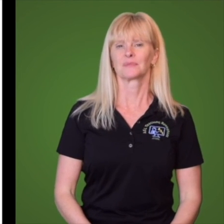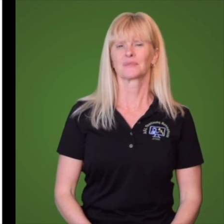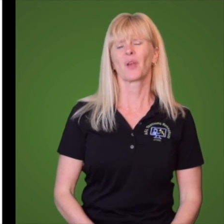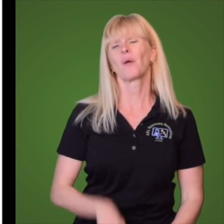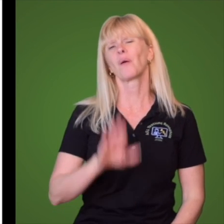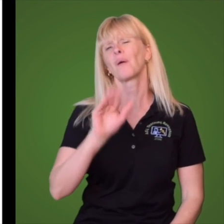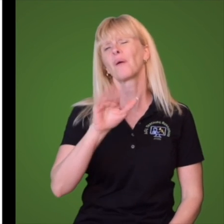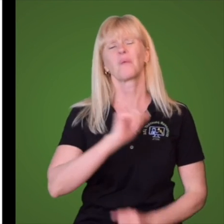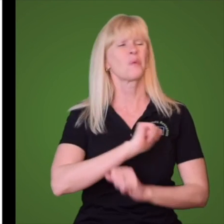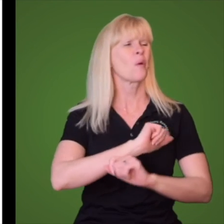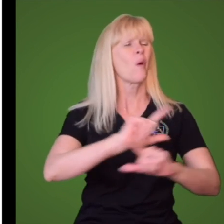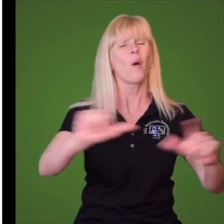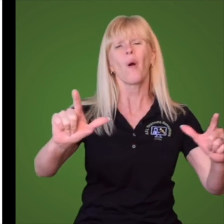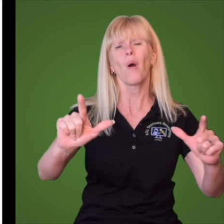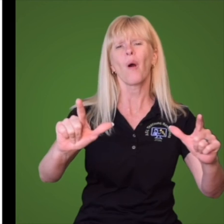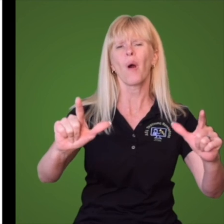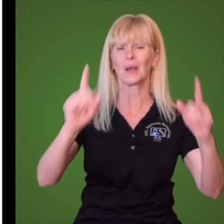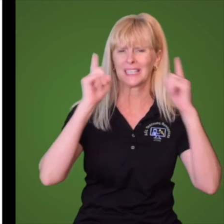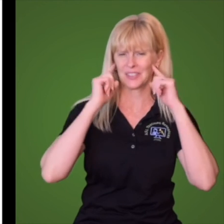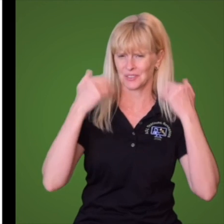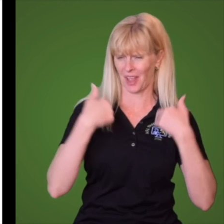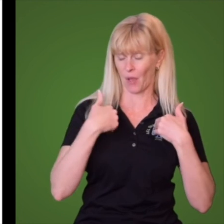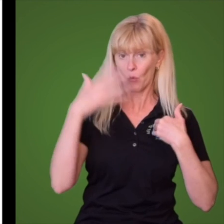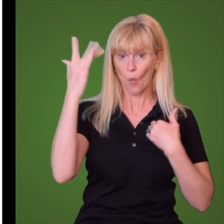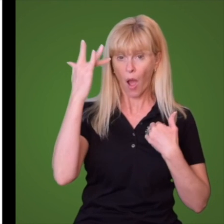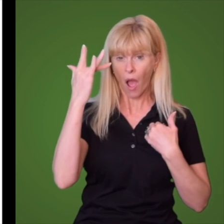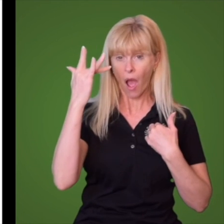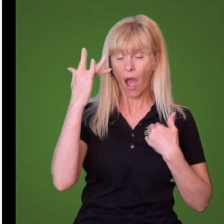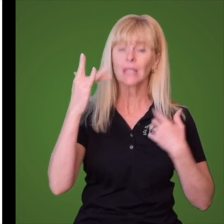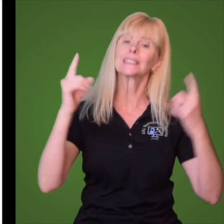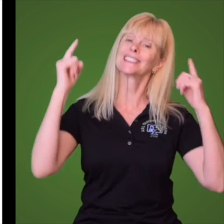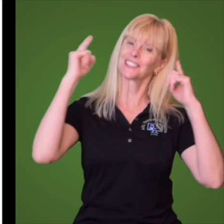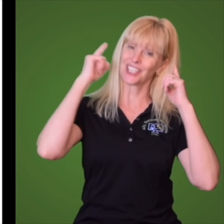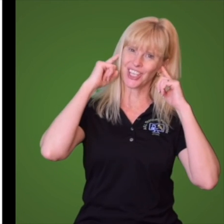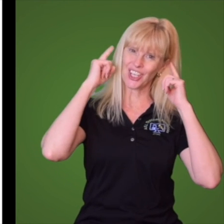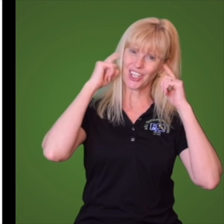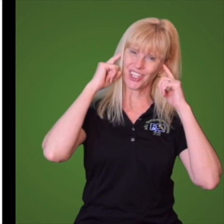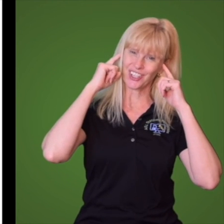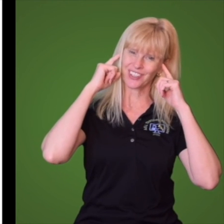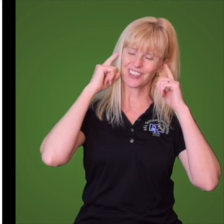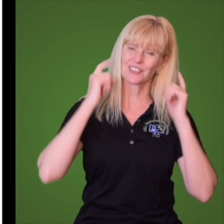We all have ears so we can hear.